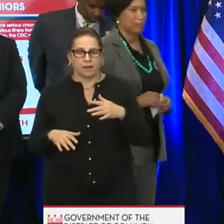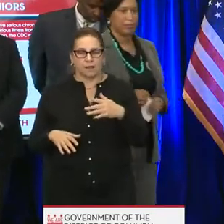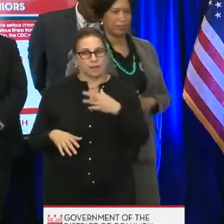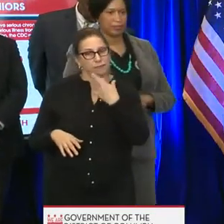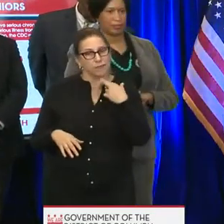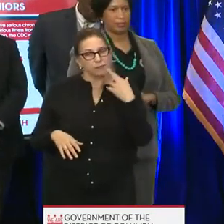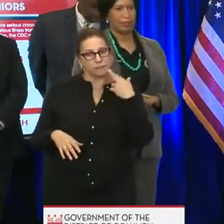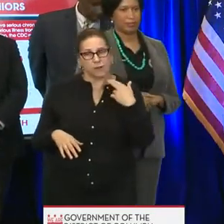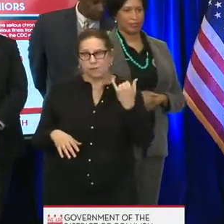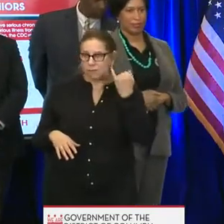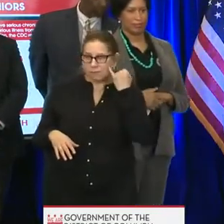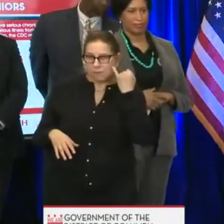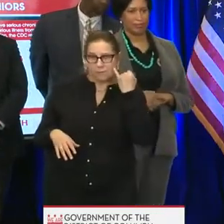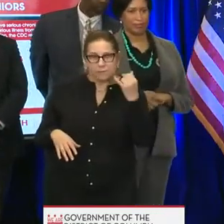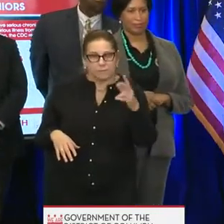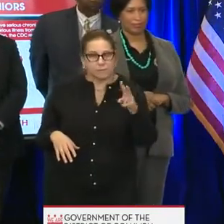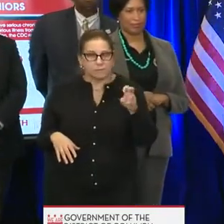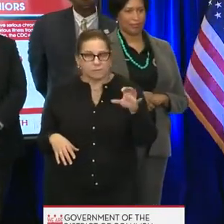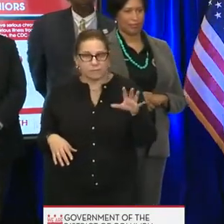Yes.